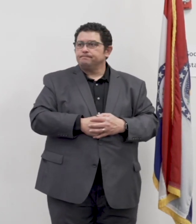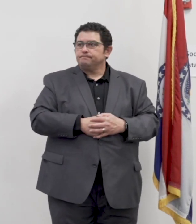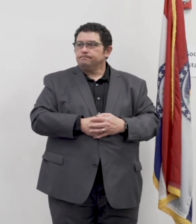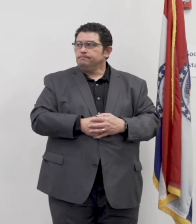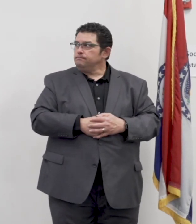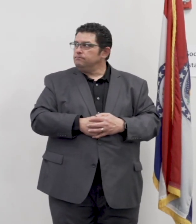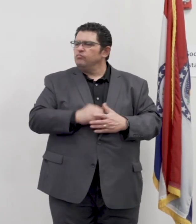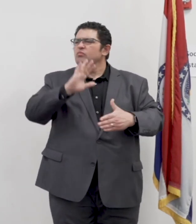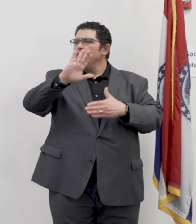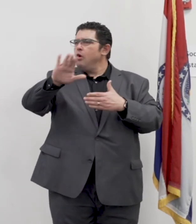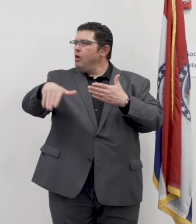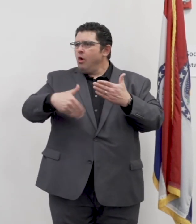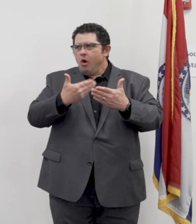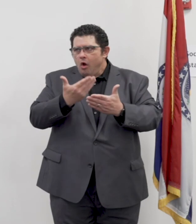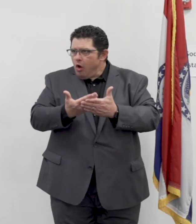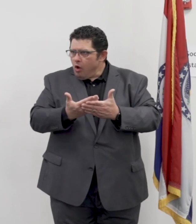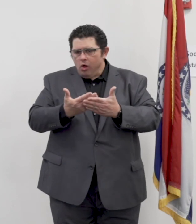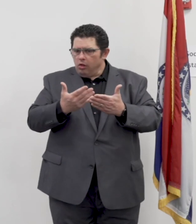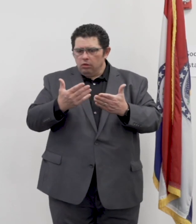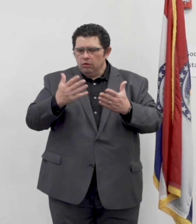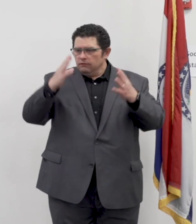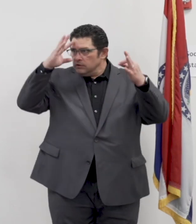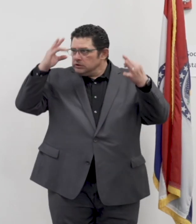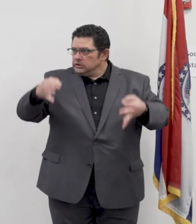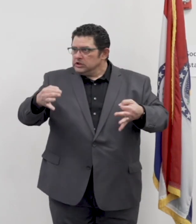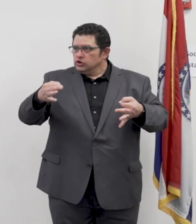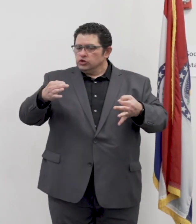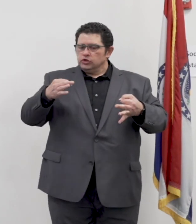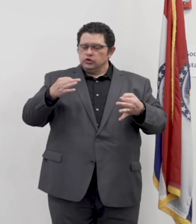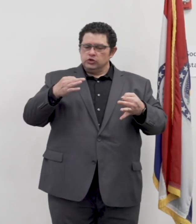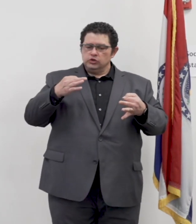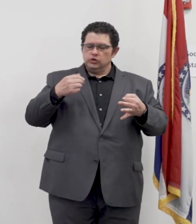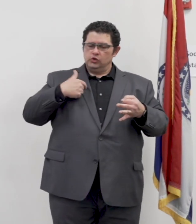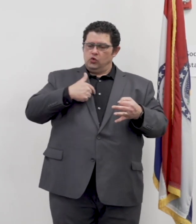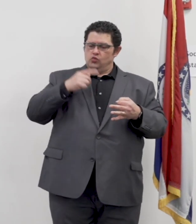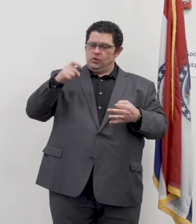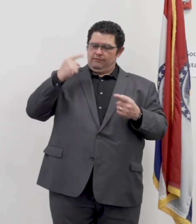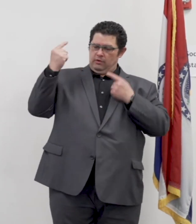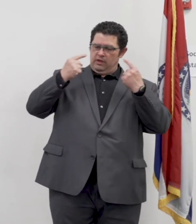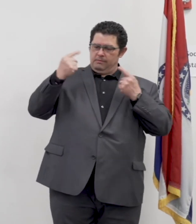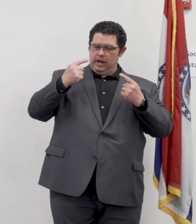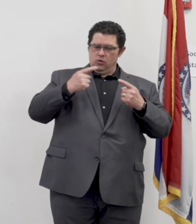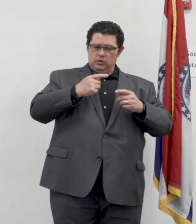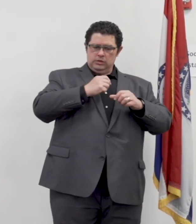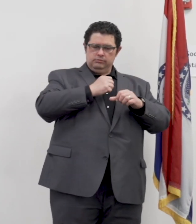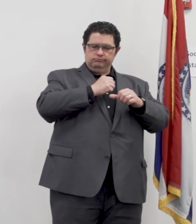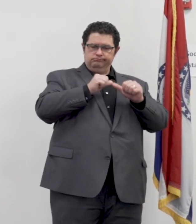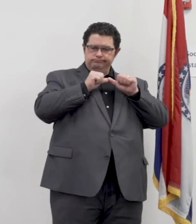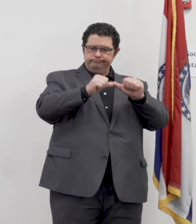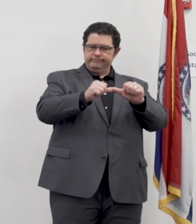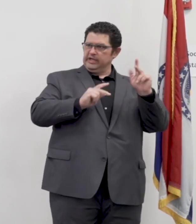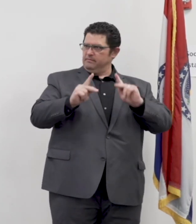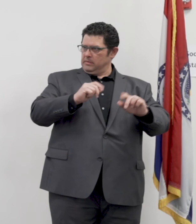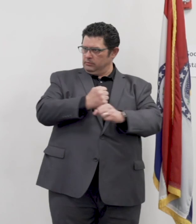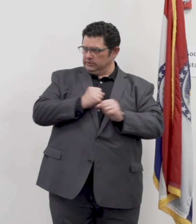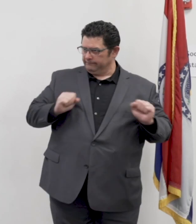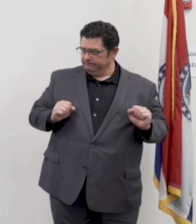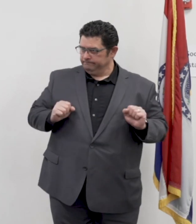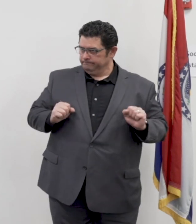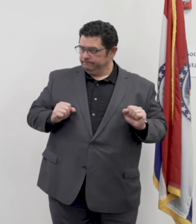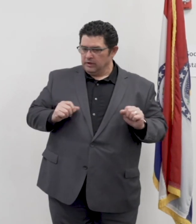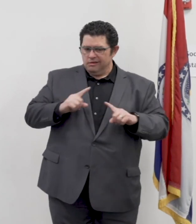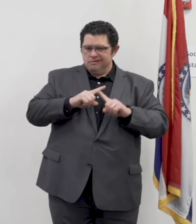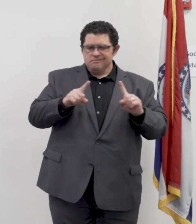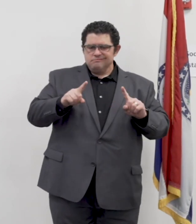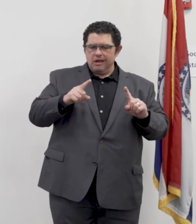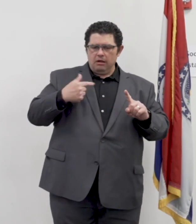All of this is always going to be through the lens of keeping people safe and protecting their health. But that does not mean we disregard